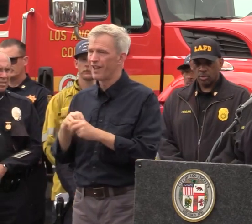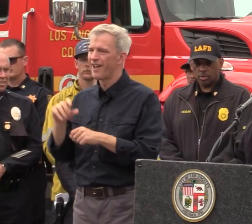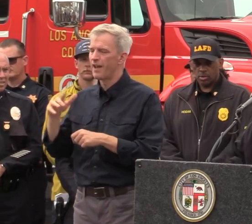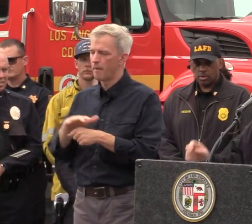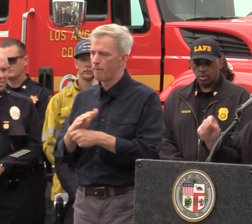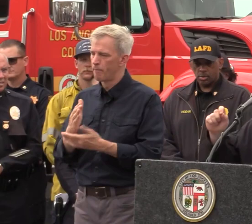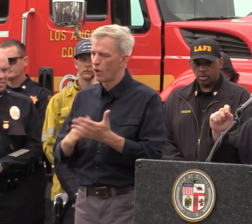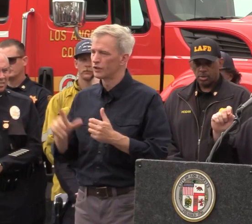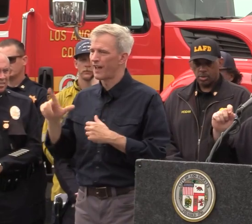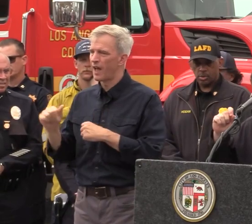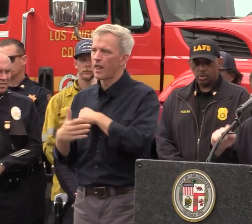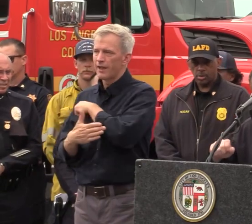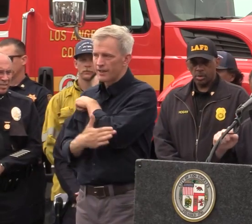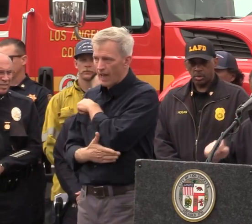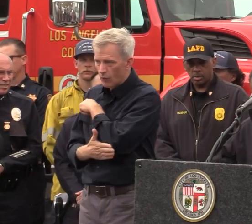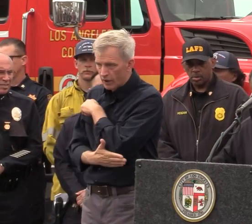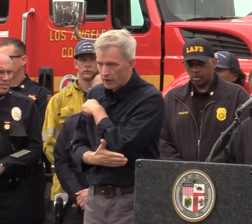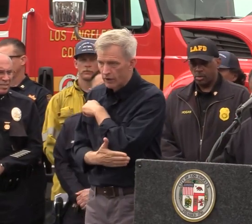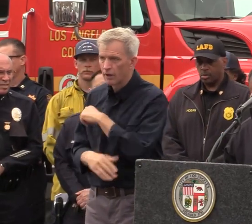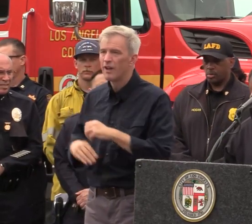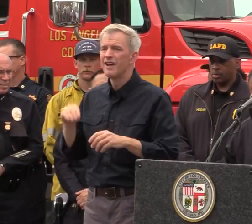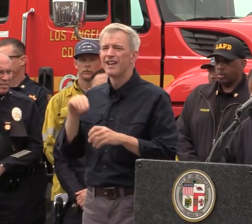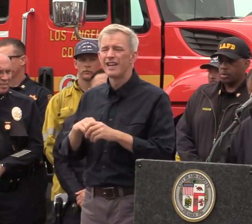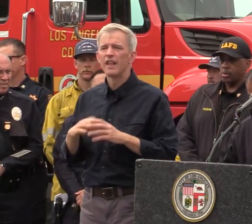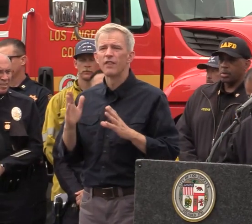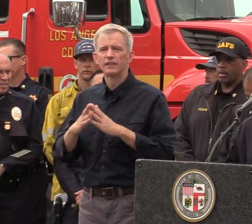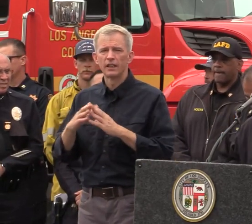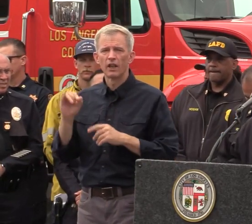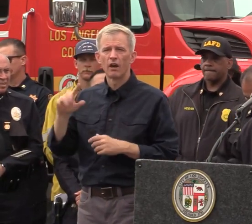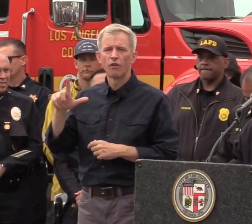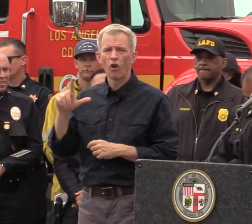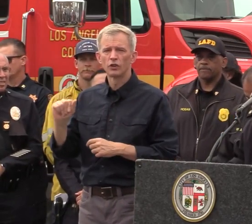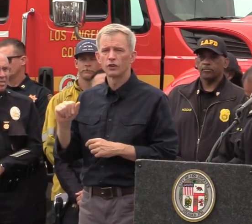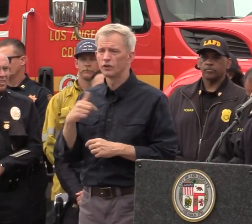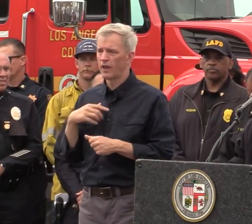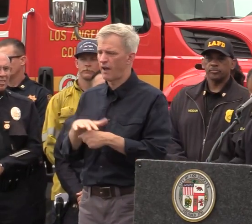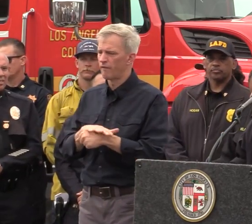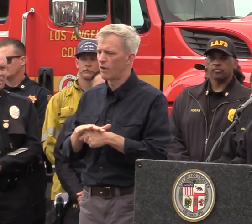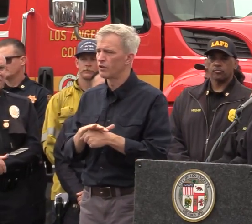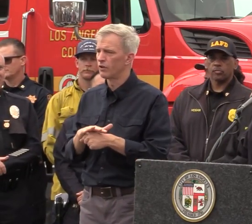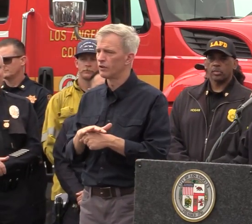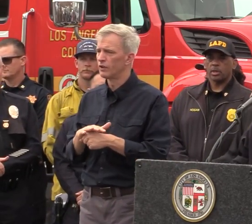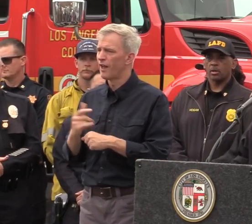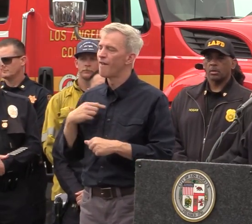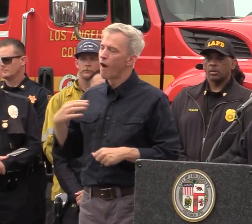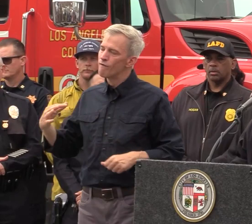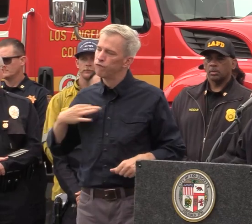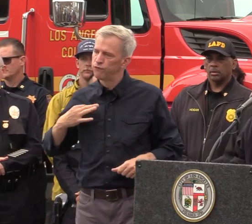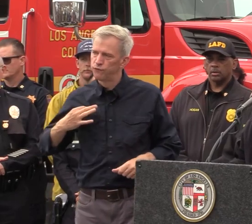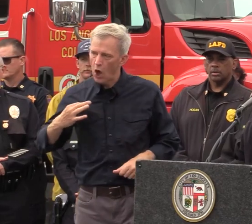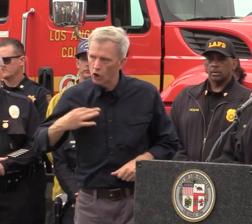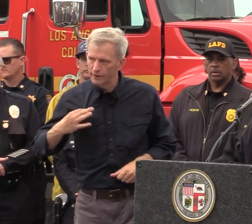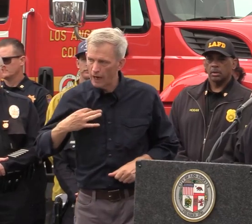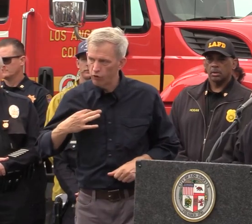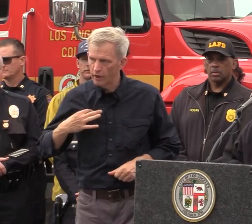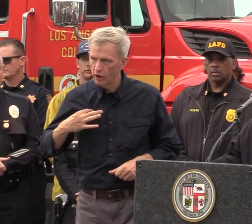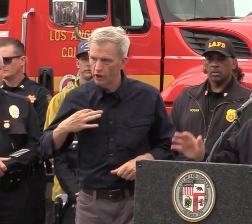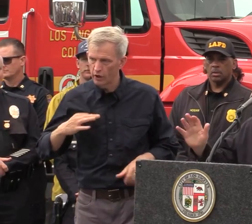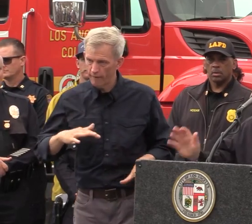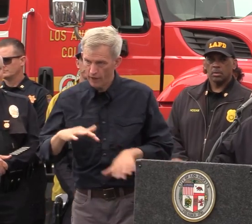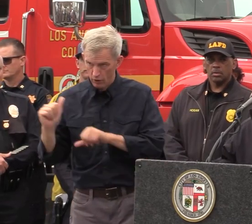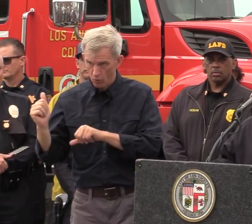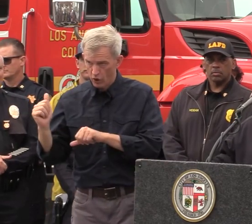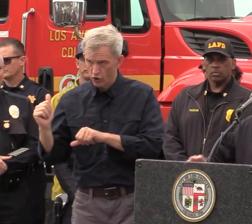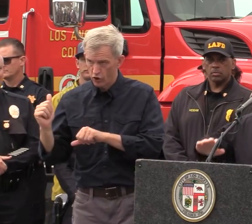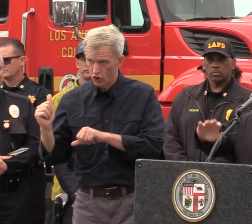County. In the city of Los Angeles, there are areas that are under voluntary evacuation.